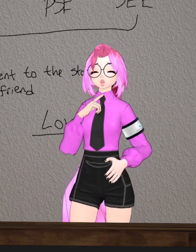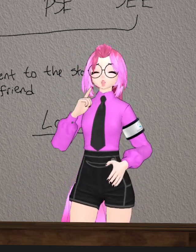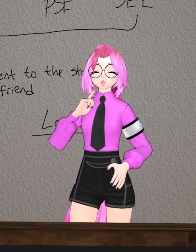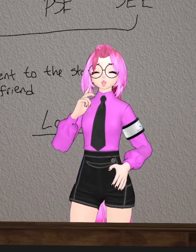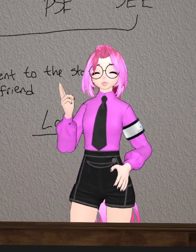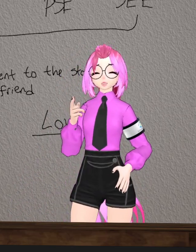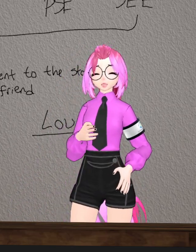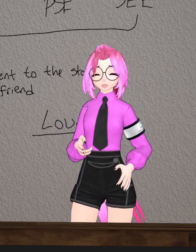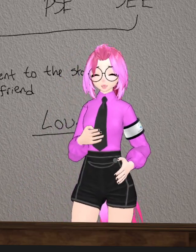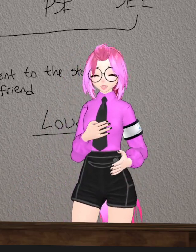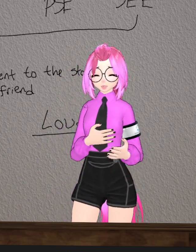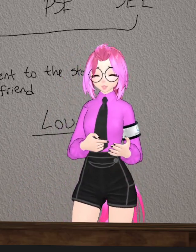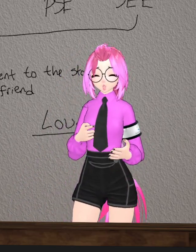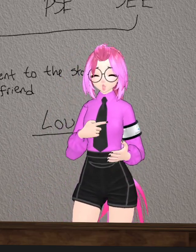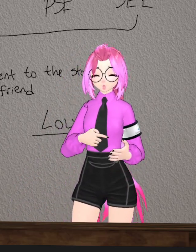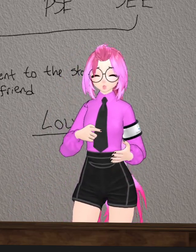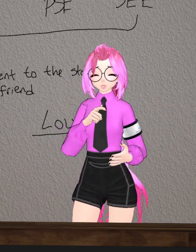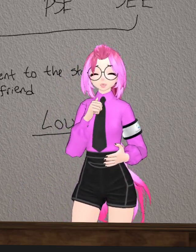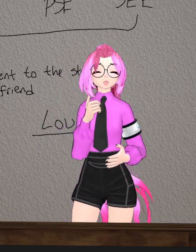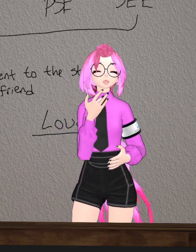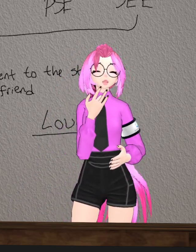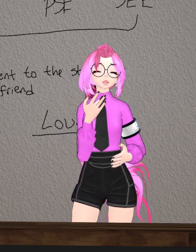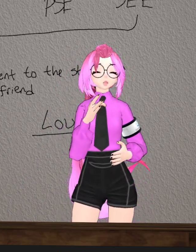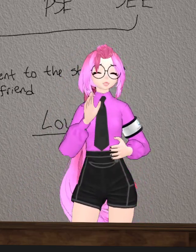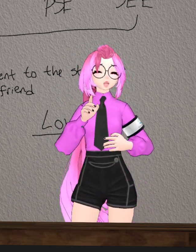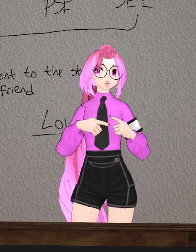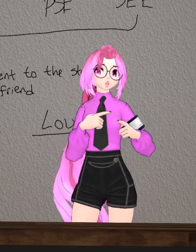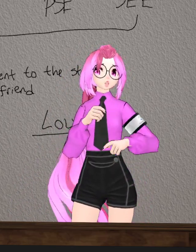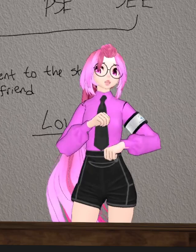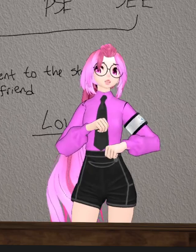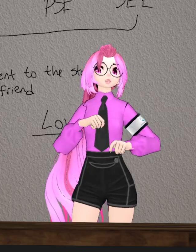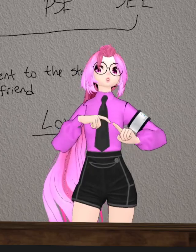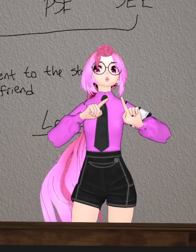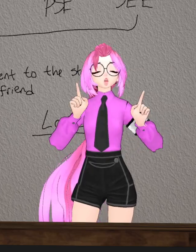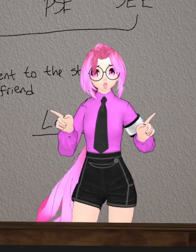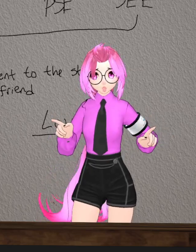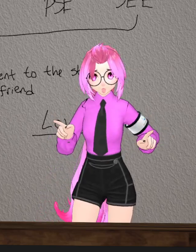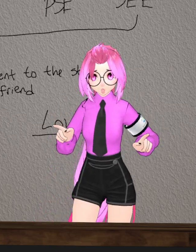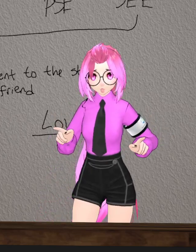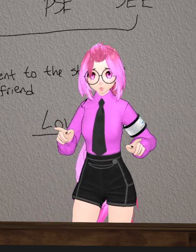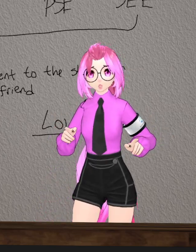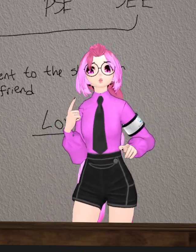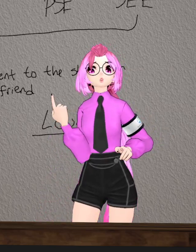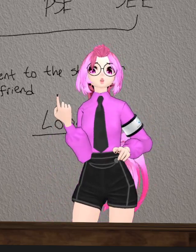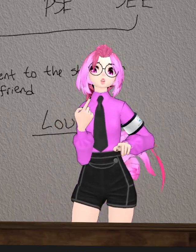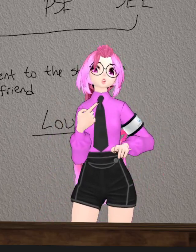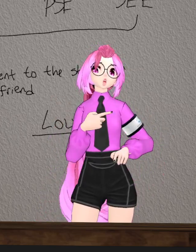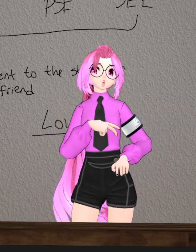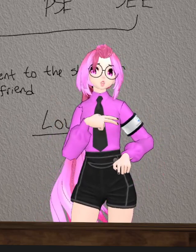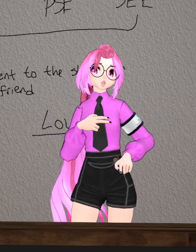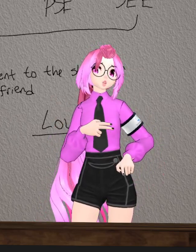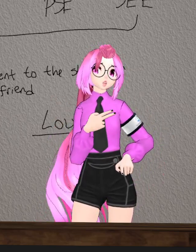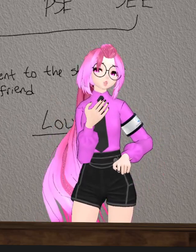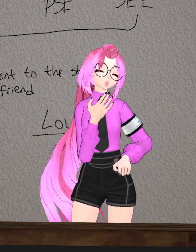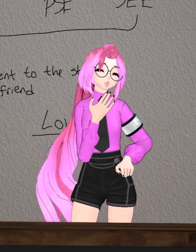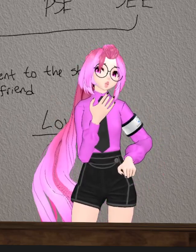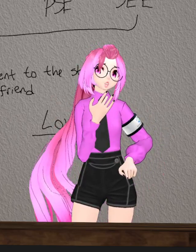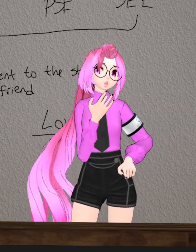deaf history, some people prefer not to use signed exact English. However, it is always somebody's personal